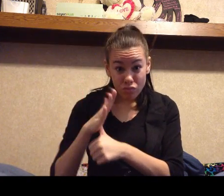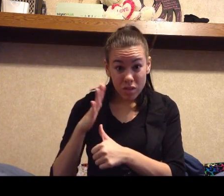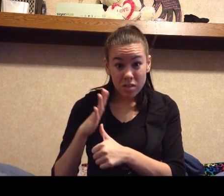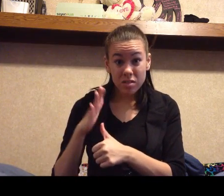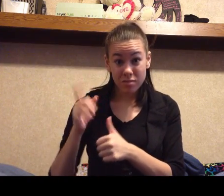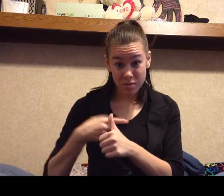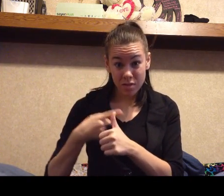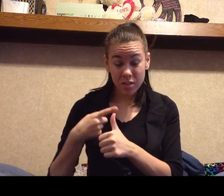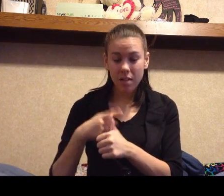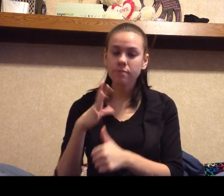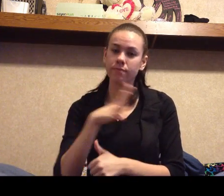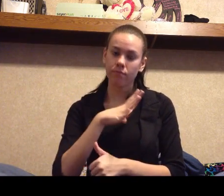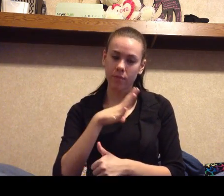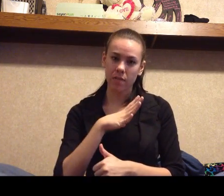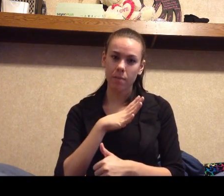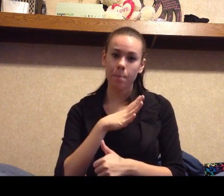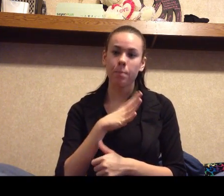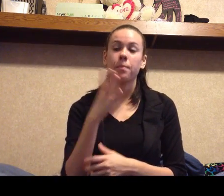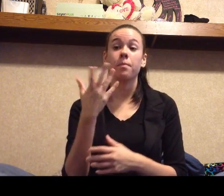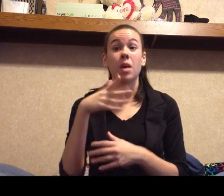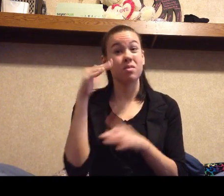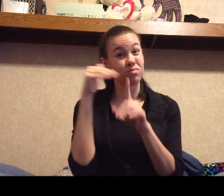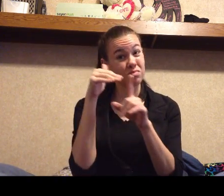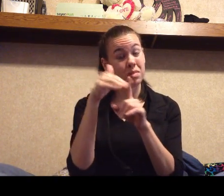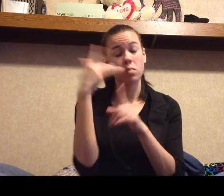that they send to the USCIS.